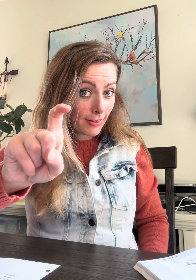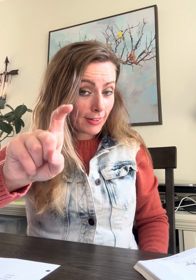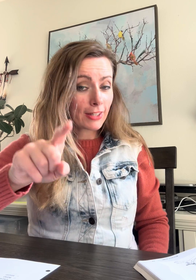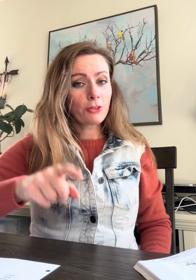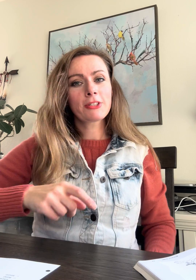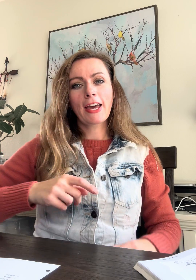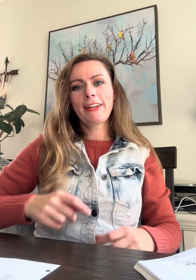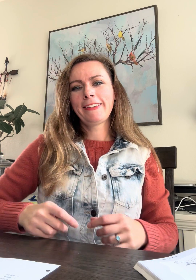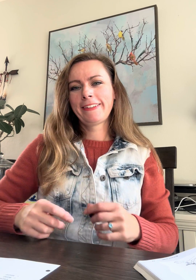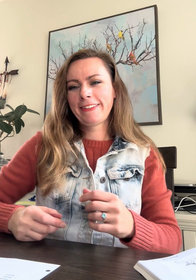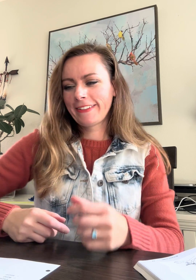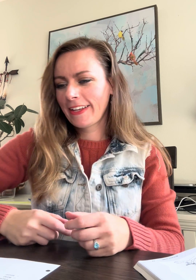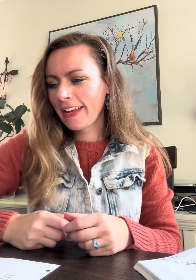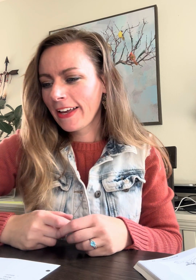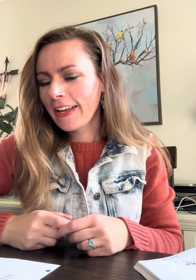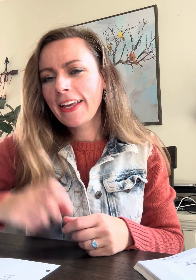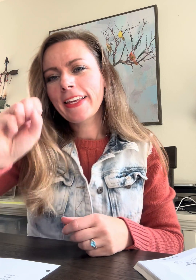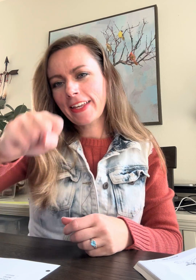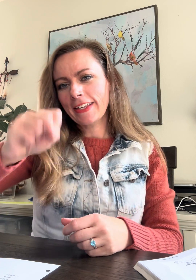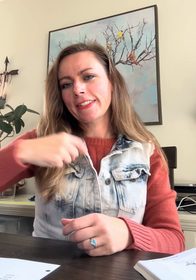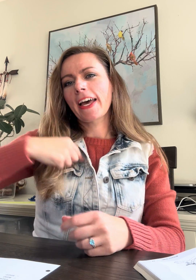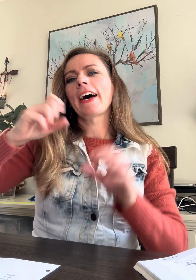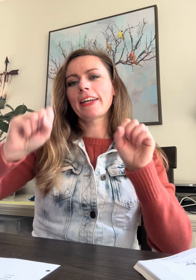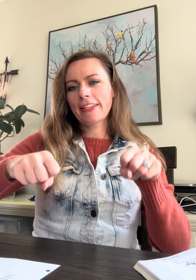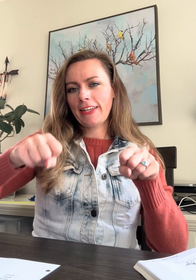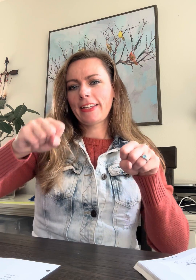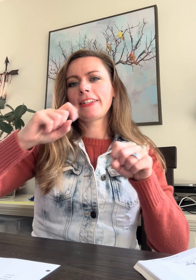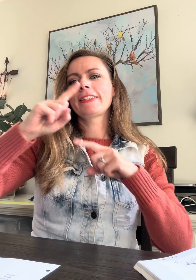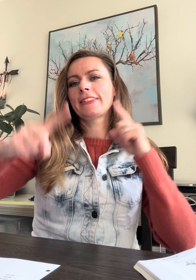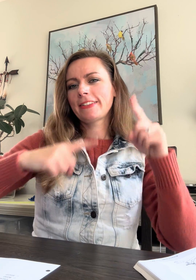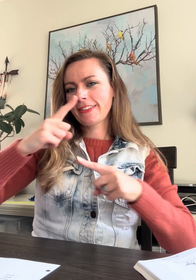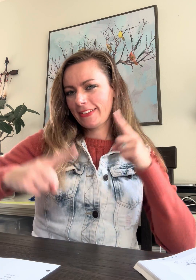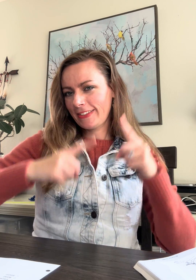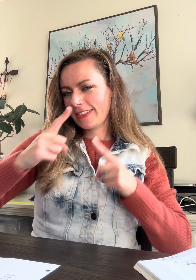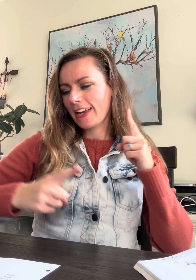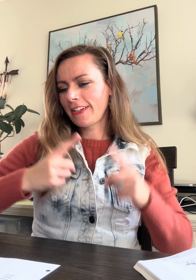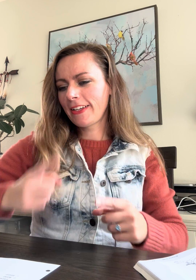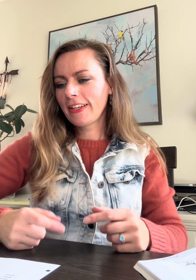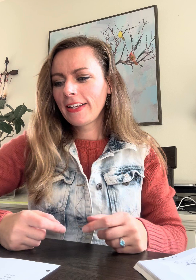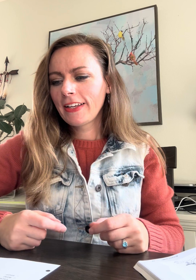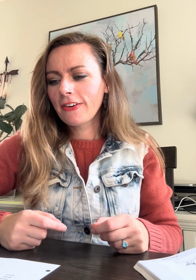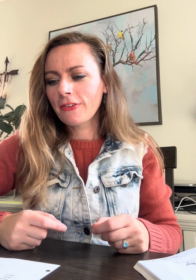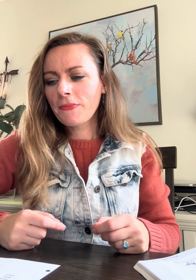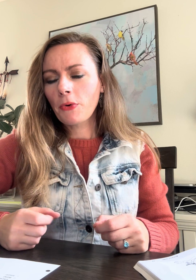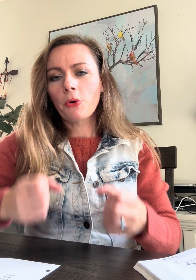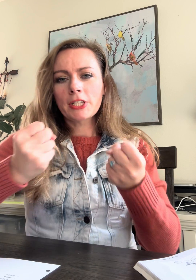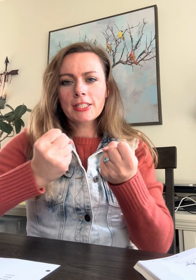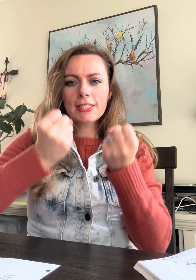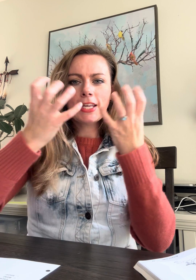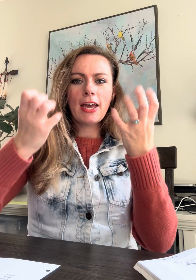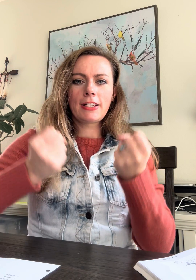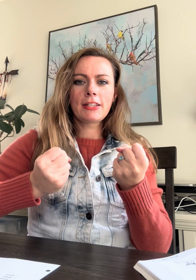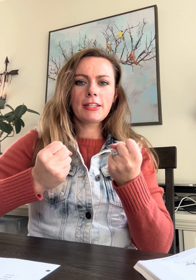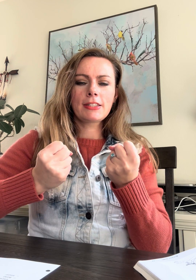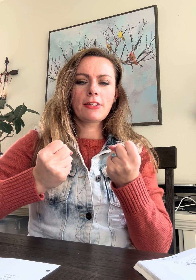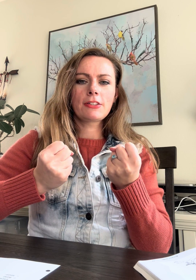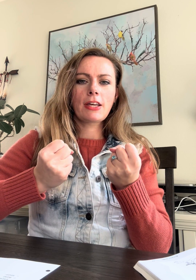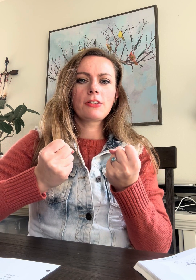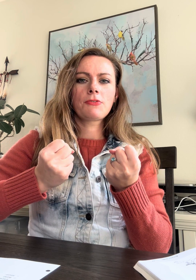Can you sign? Yes, I can sign. Or sign, that's another sign